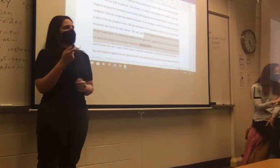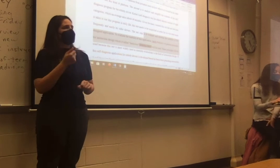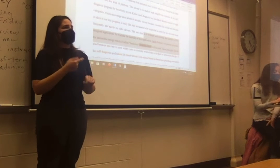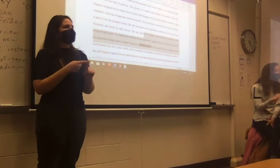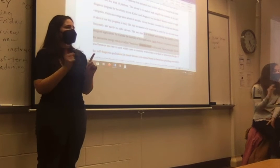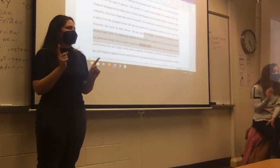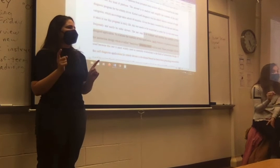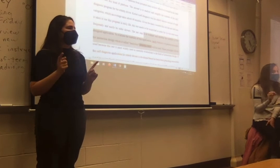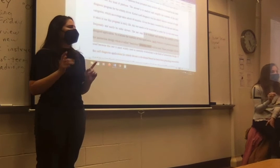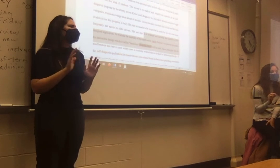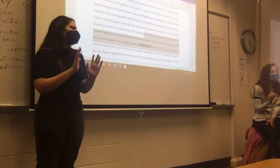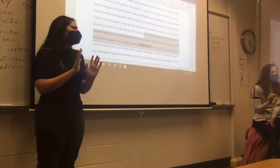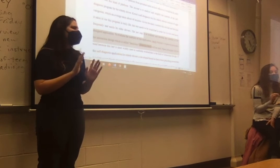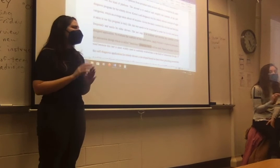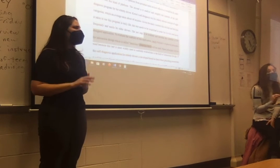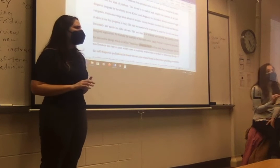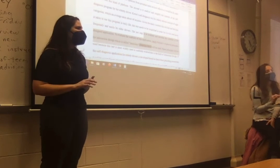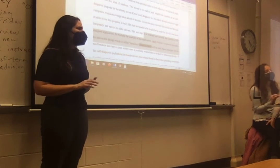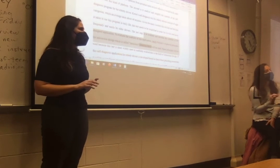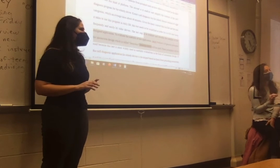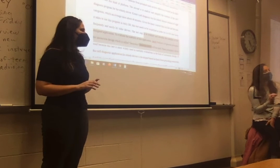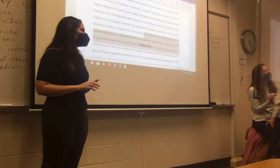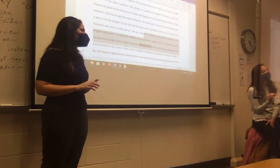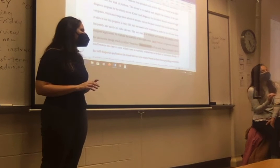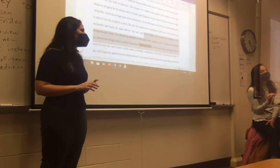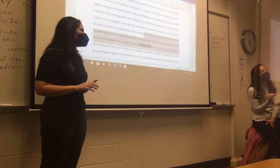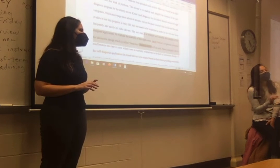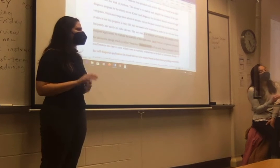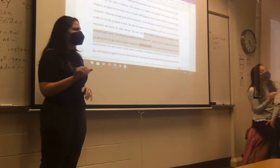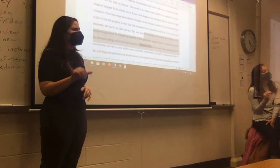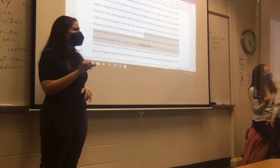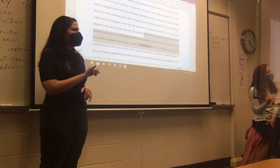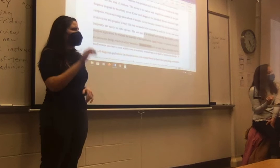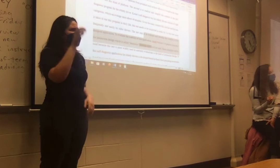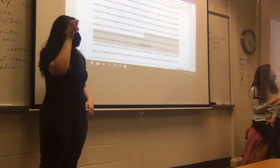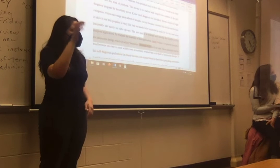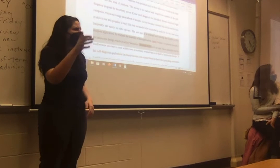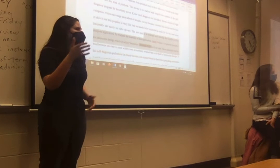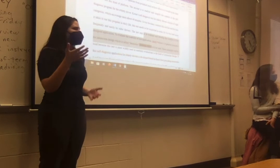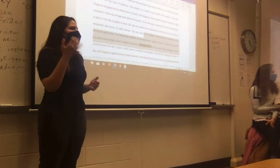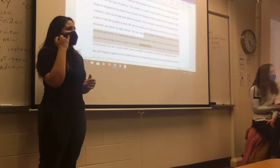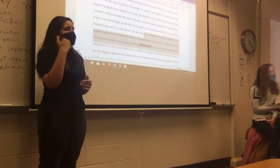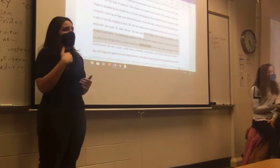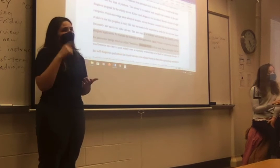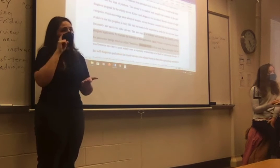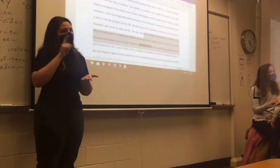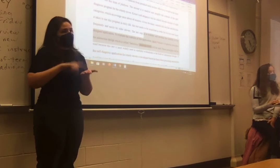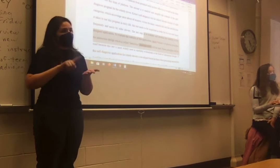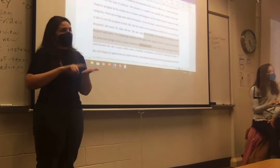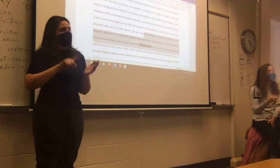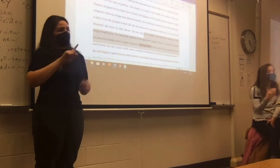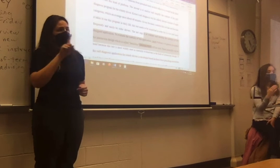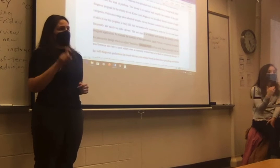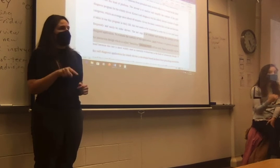the same exact thing would happen if you had a research question. You would want to say, what are my